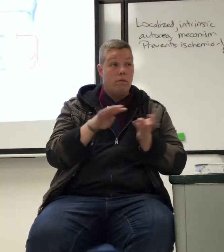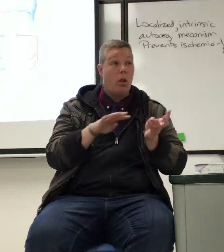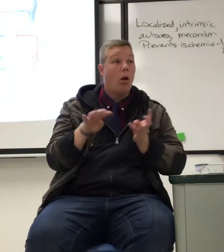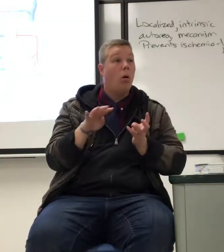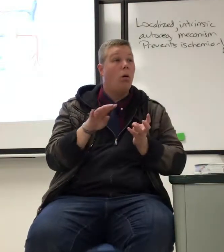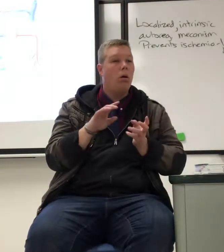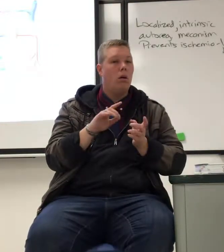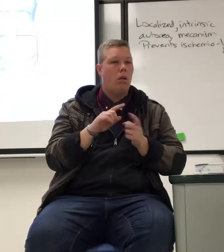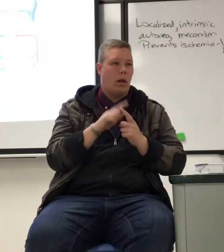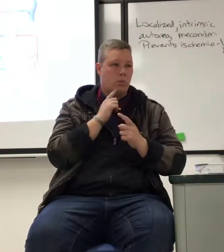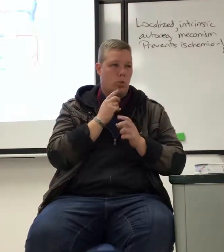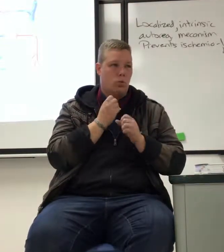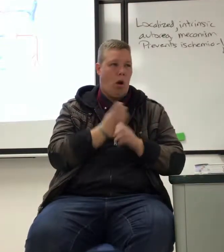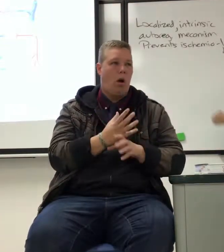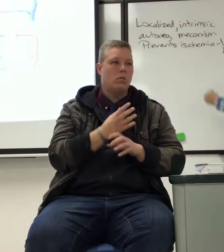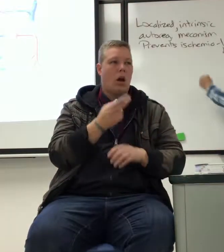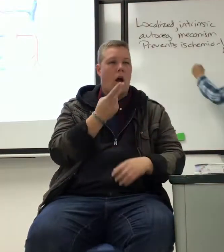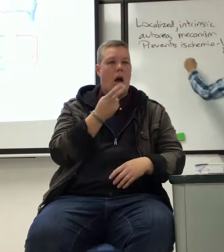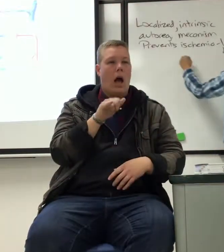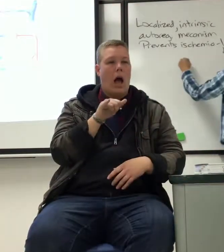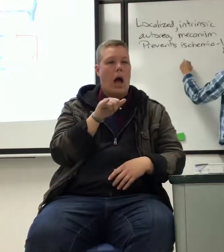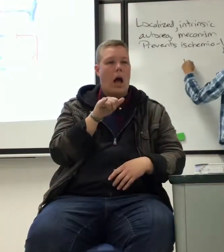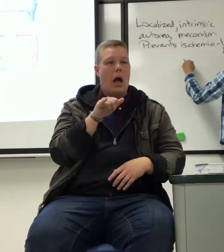of oxygen.